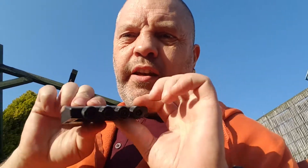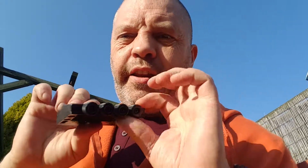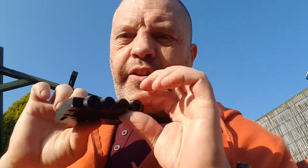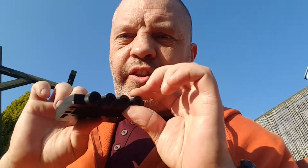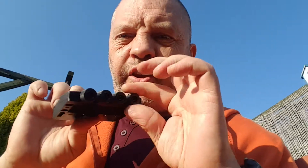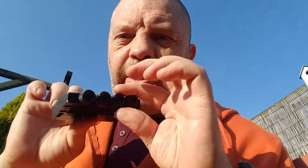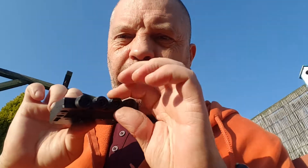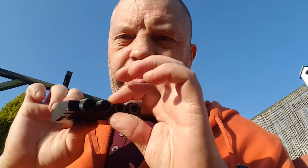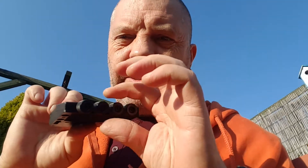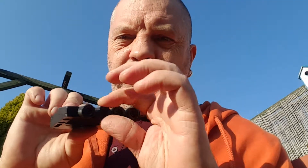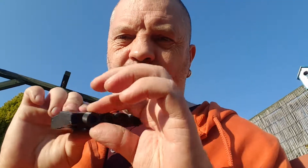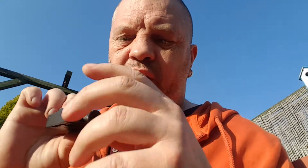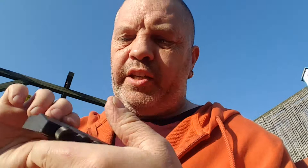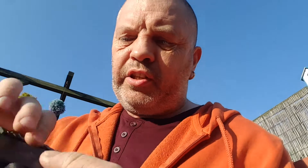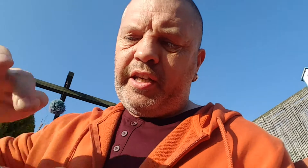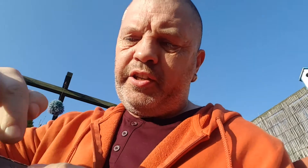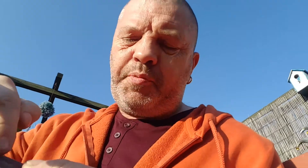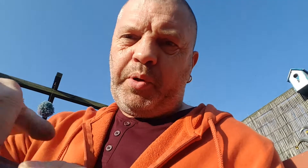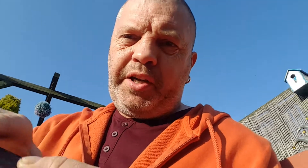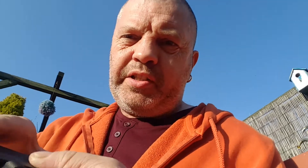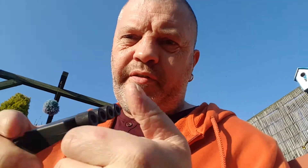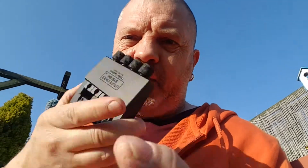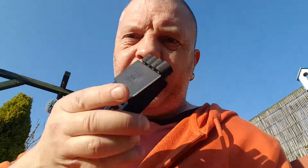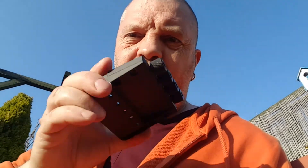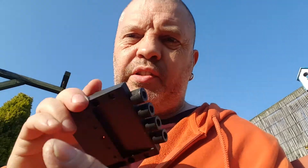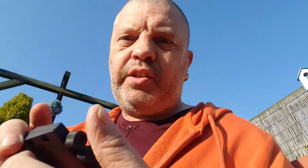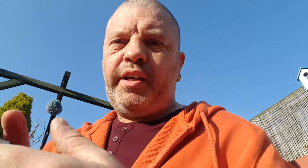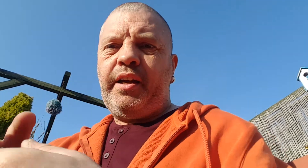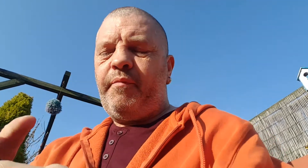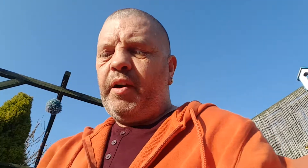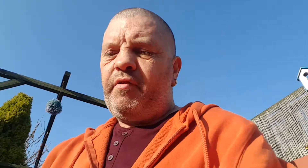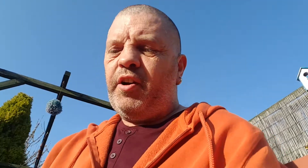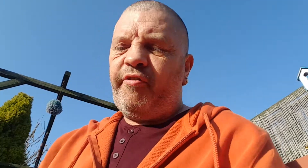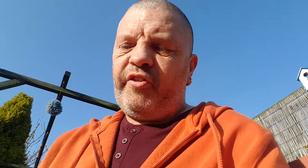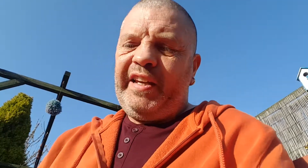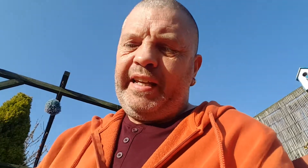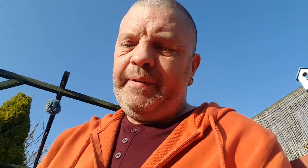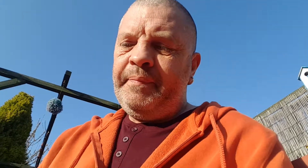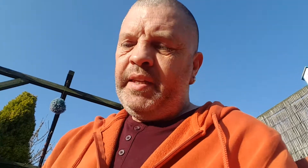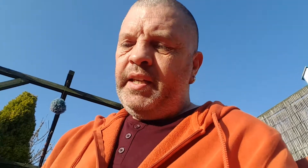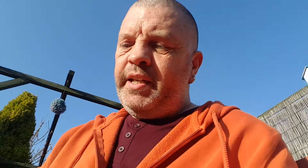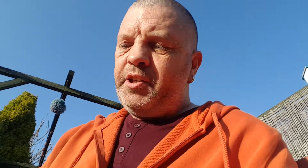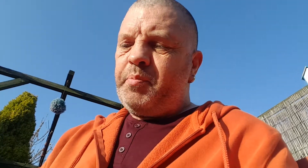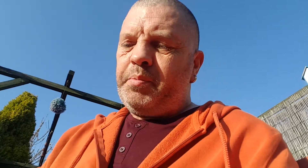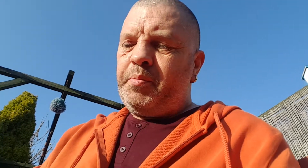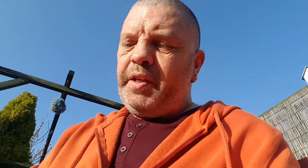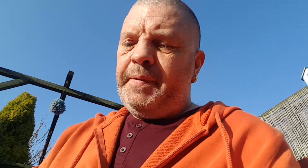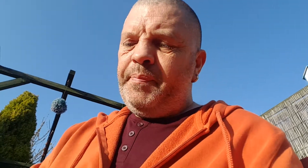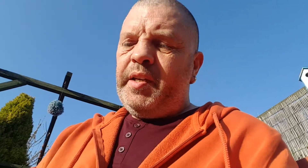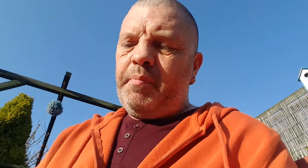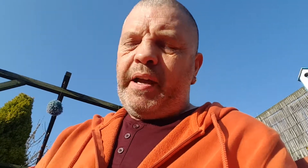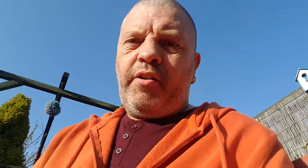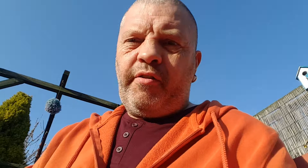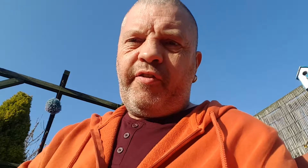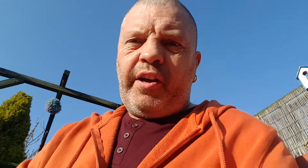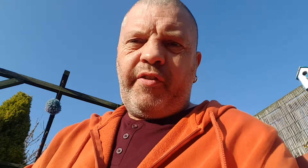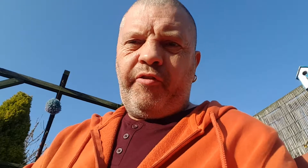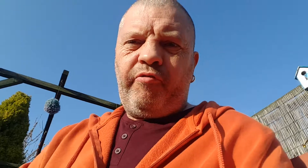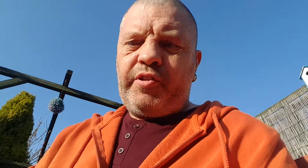another $30 each for these, and then the springs and everything that goes inside it. I've got a feeling it's probably about a